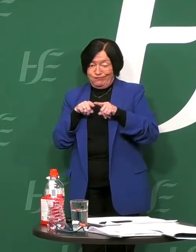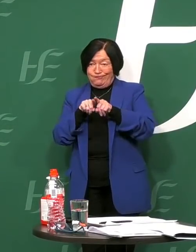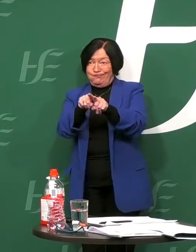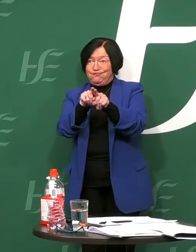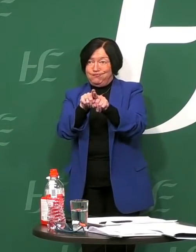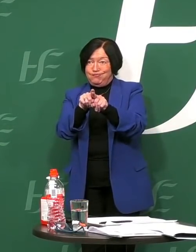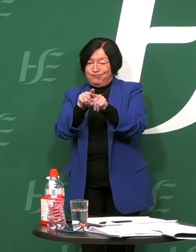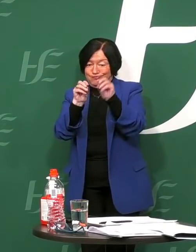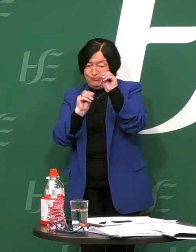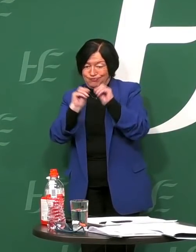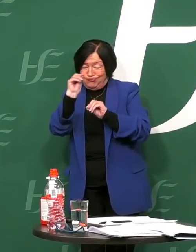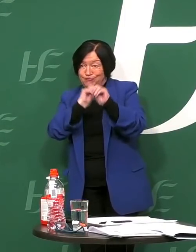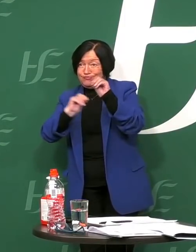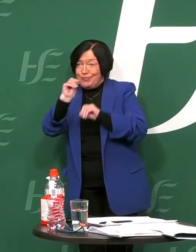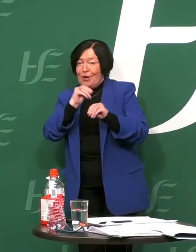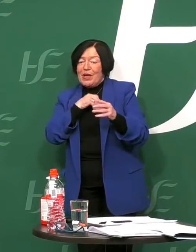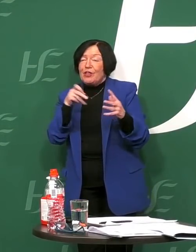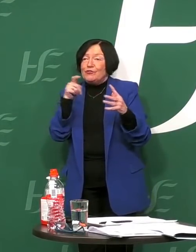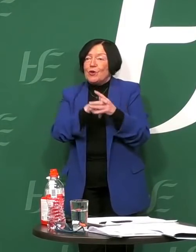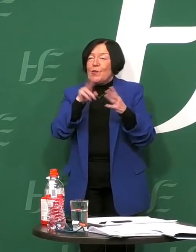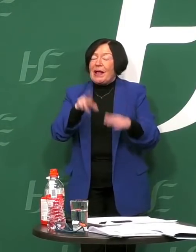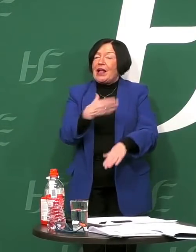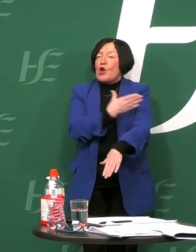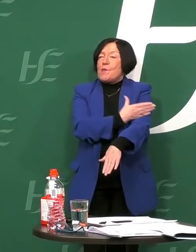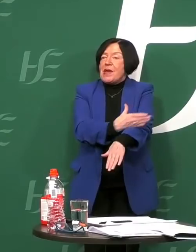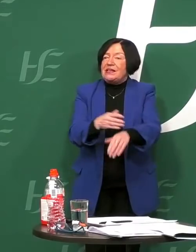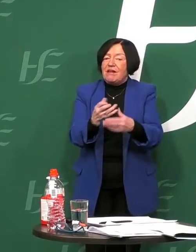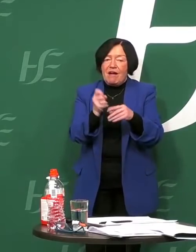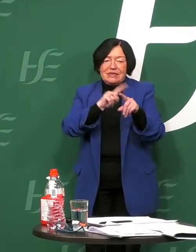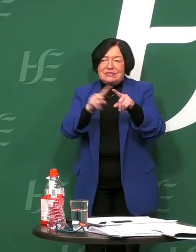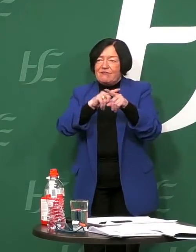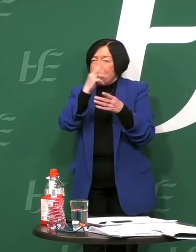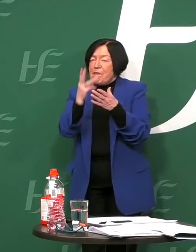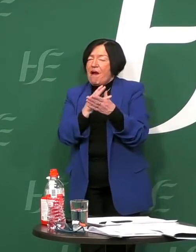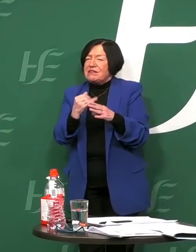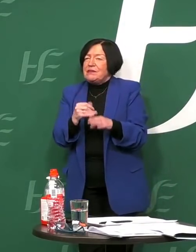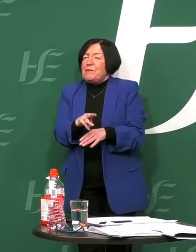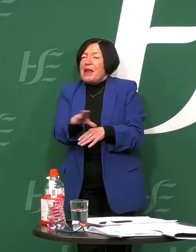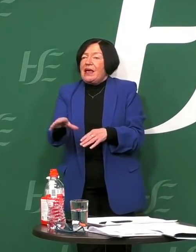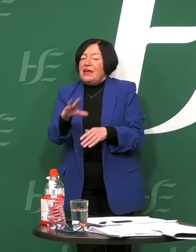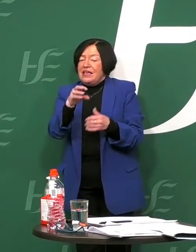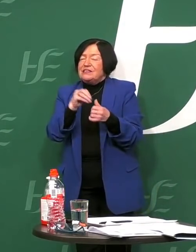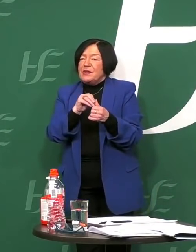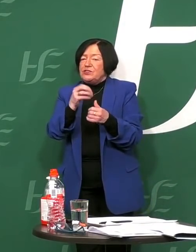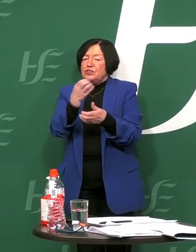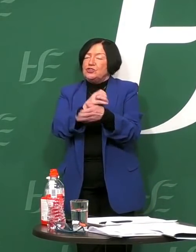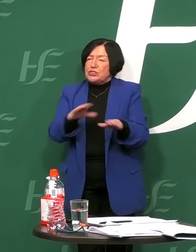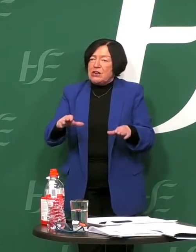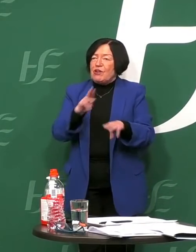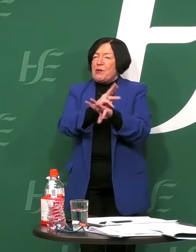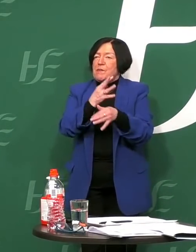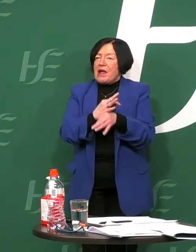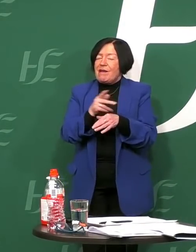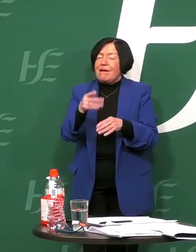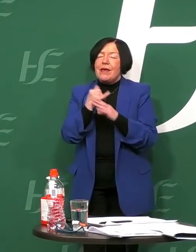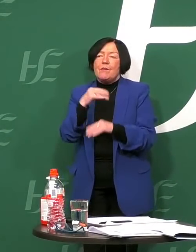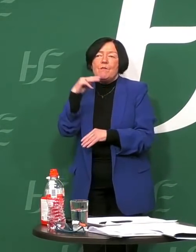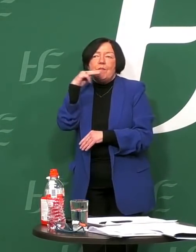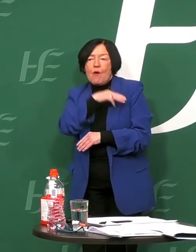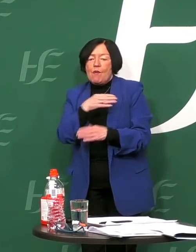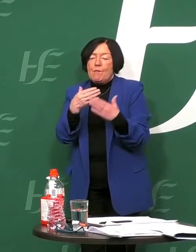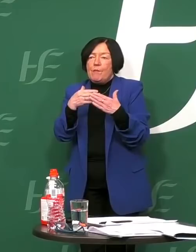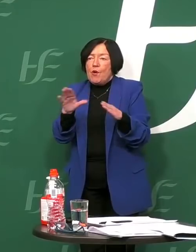when we actually do get through, we'll be able to commence then with all of the elements in place. And I think particularly for young children and parents, it's going to be really important that the